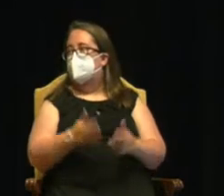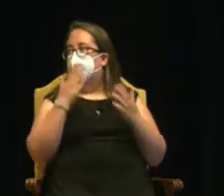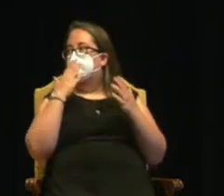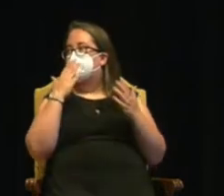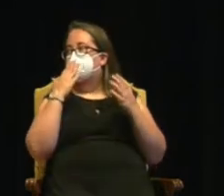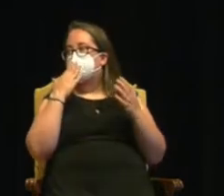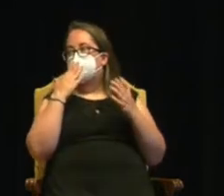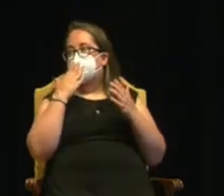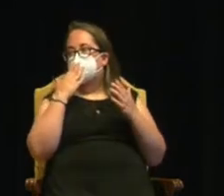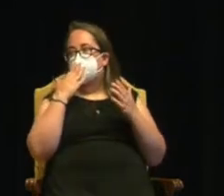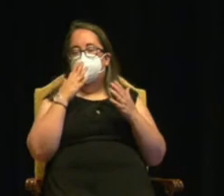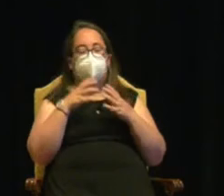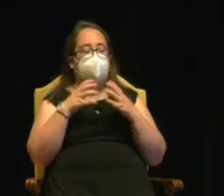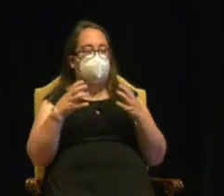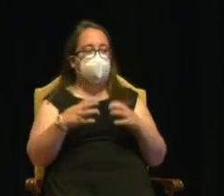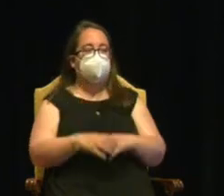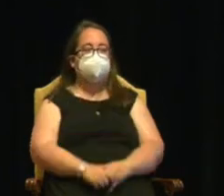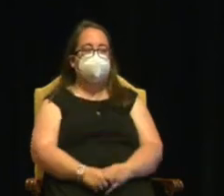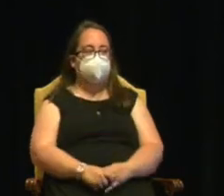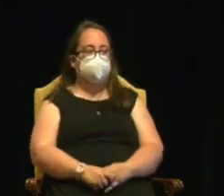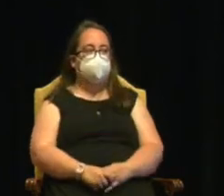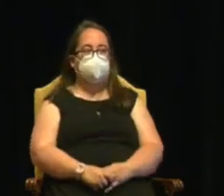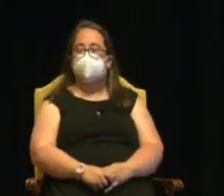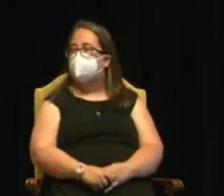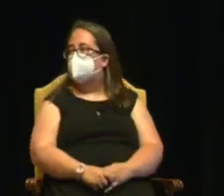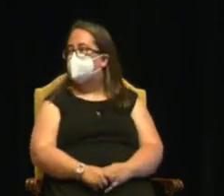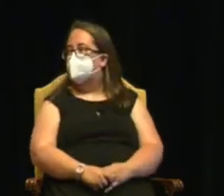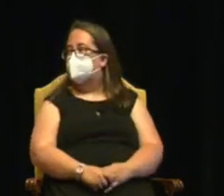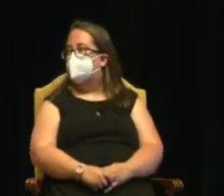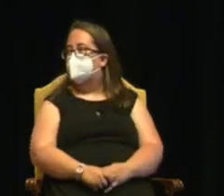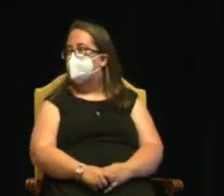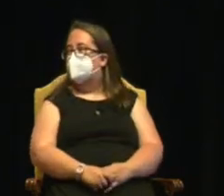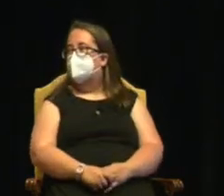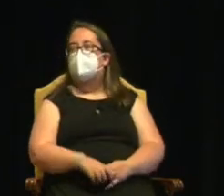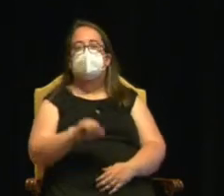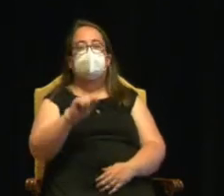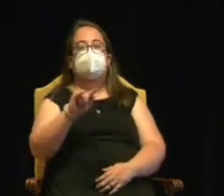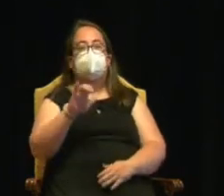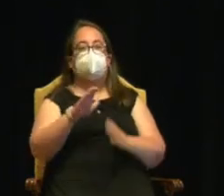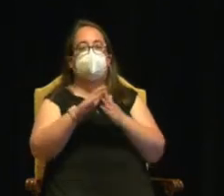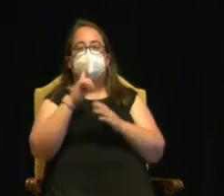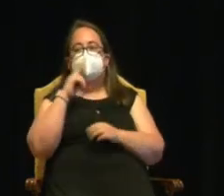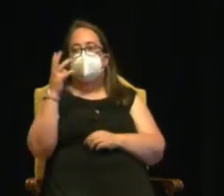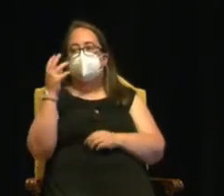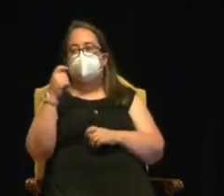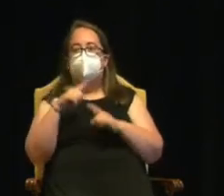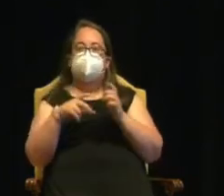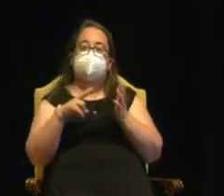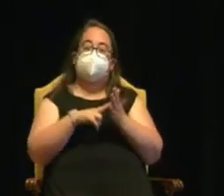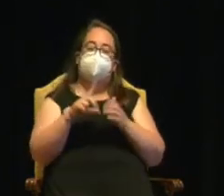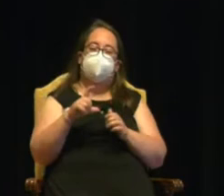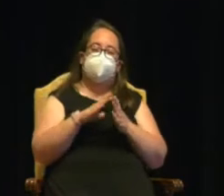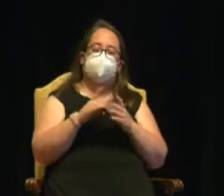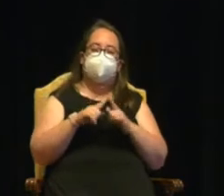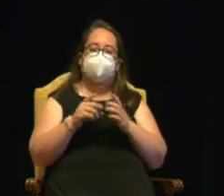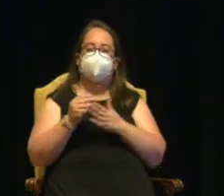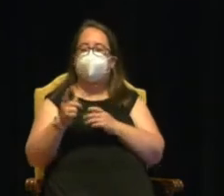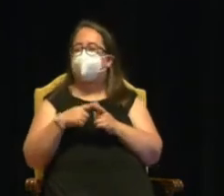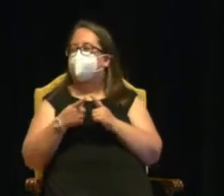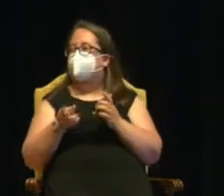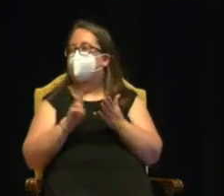Thank you, Laura, very much. Again, Atomic Books is outside. You can't sign a library book, but you can buy one and get one signed